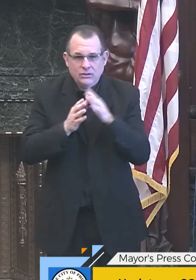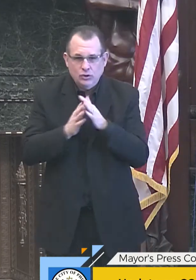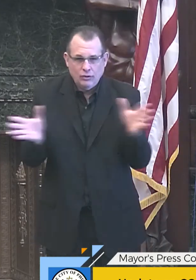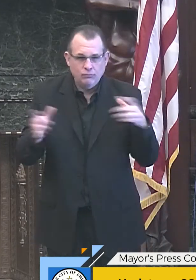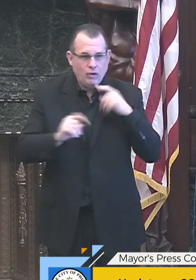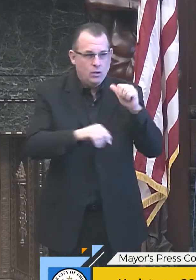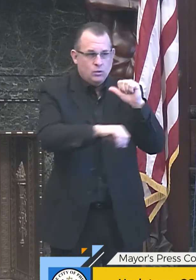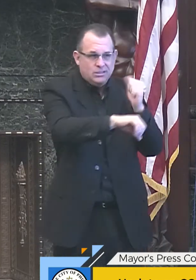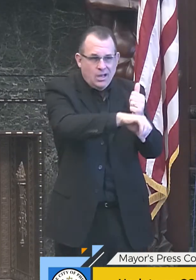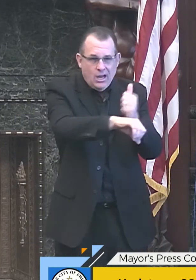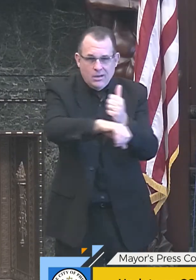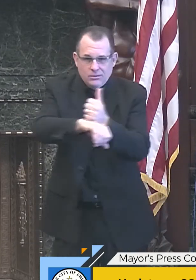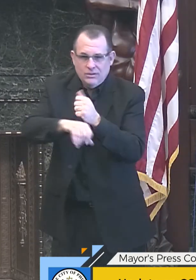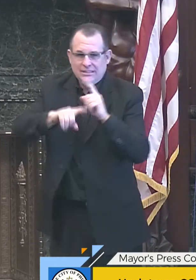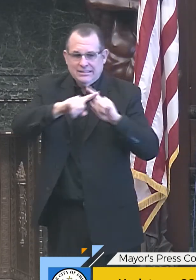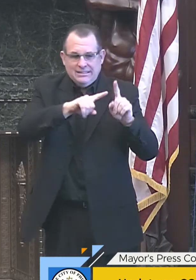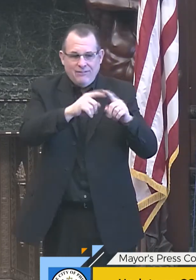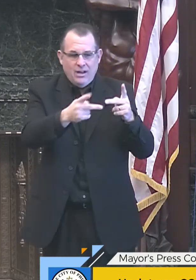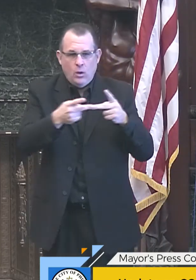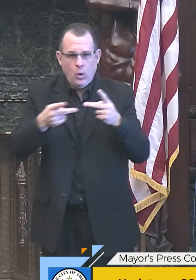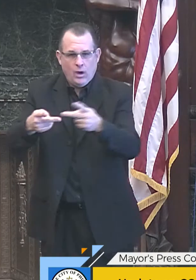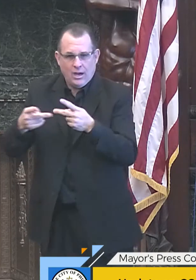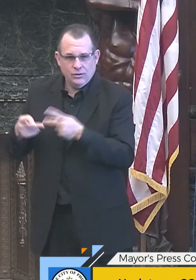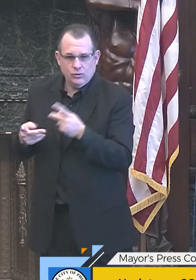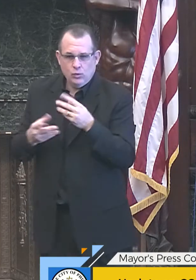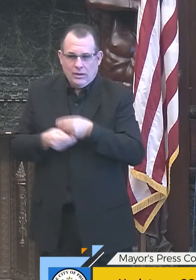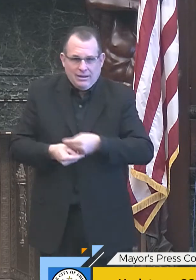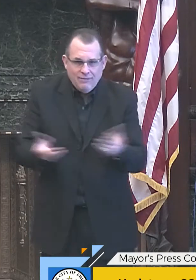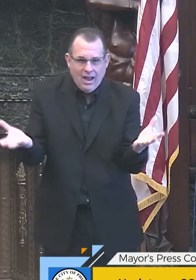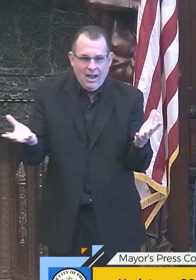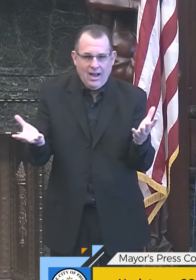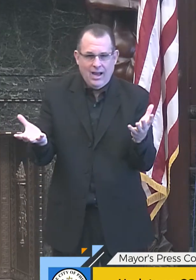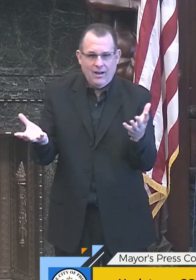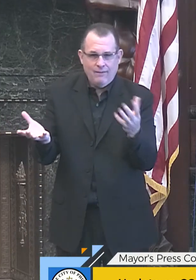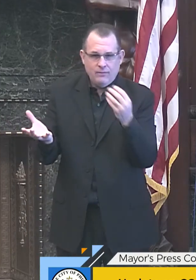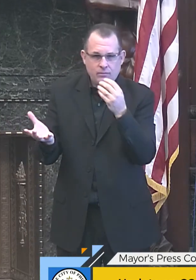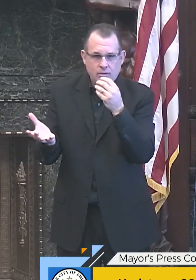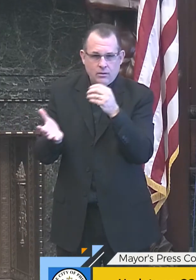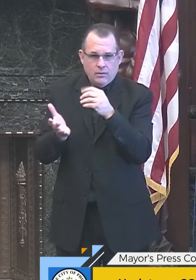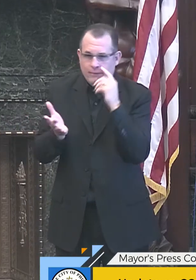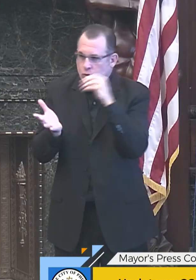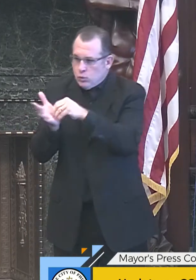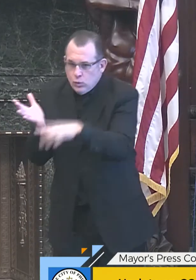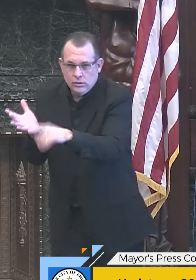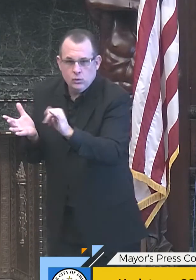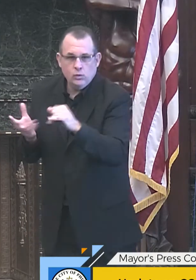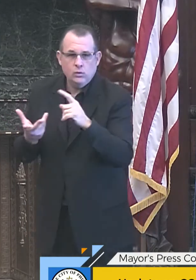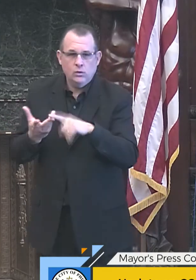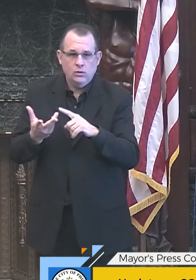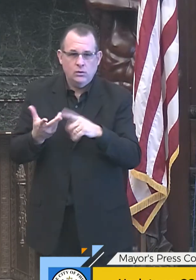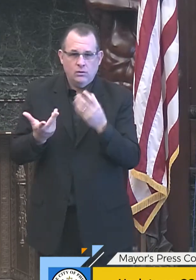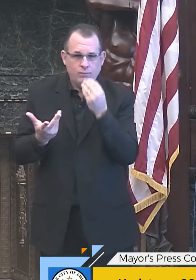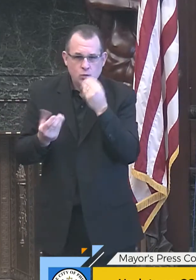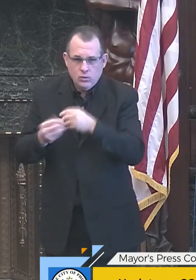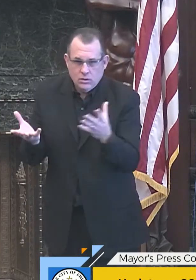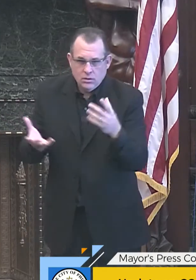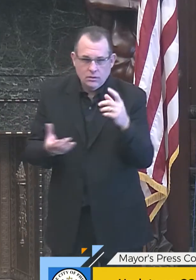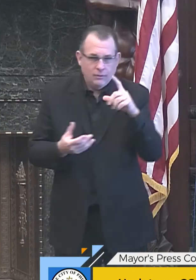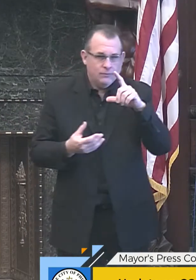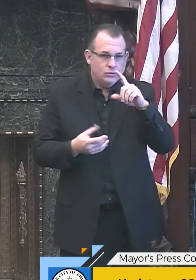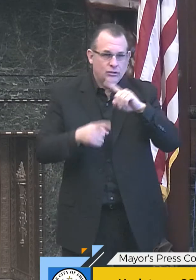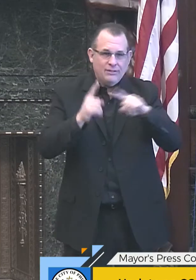distribution sites, 80 sites dedicated to students, and another 20 sites